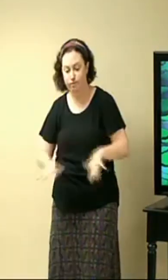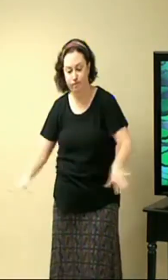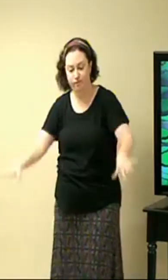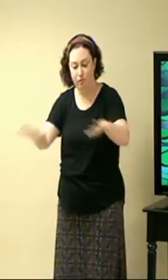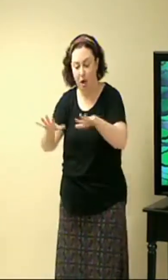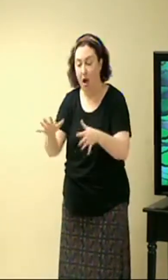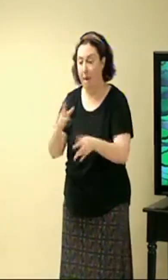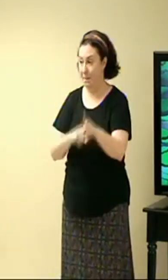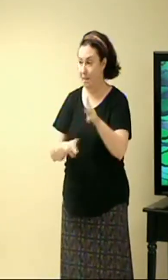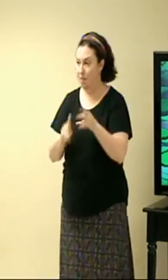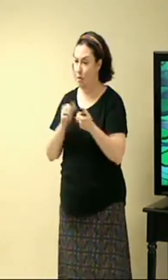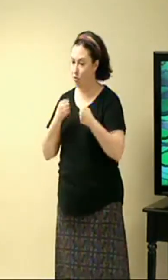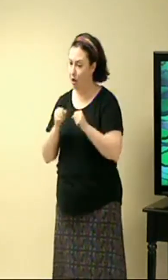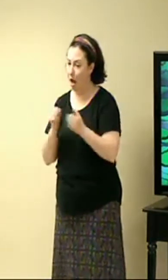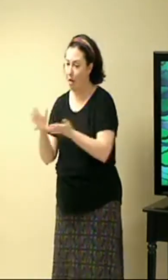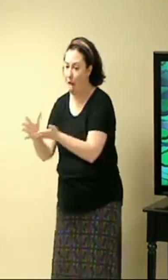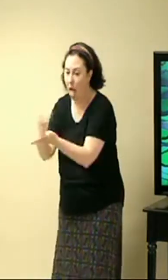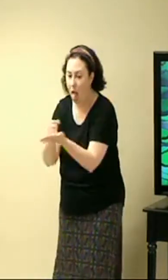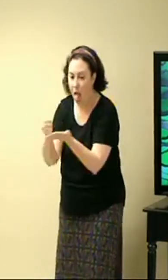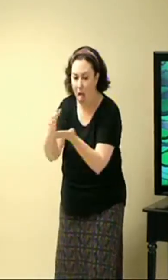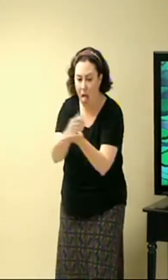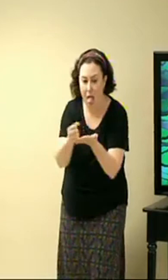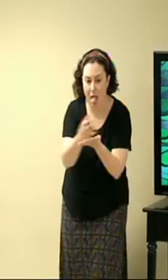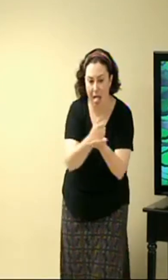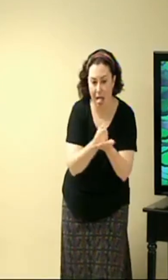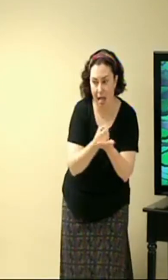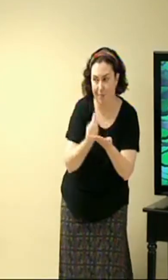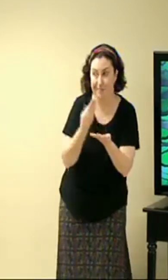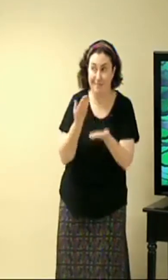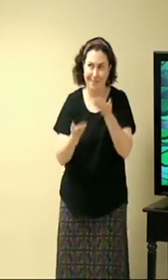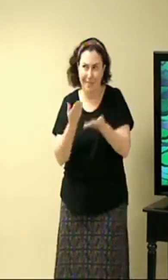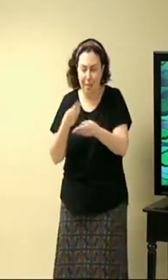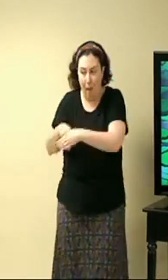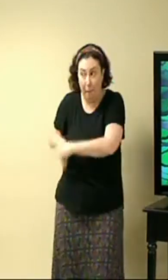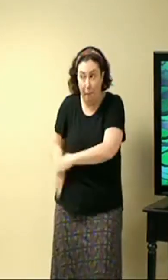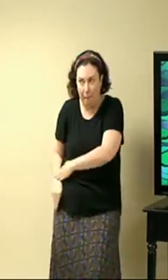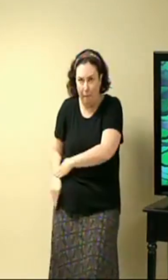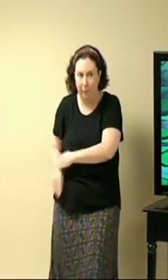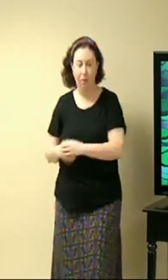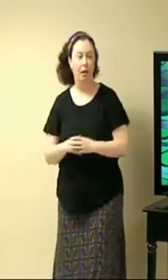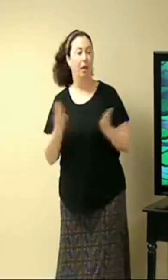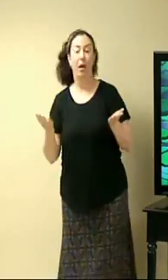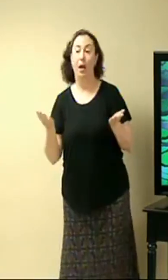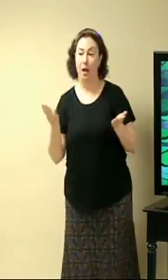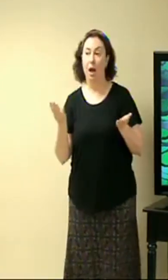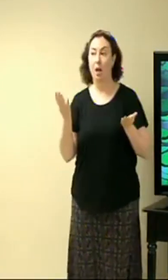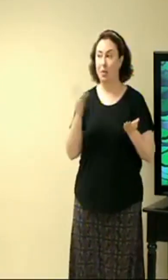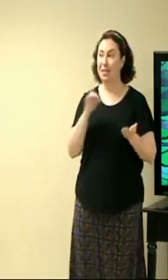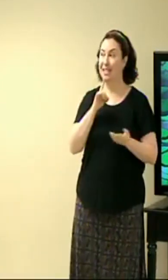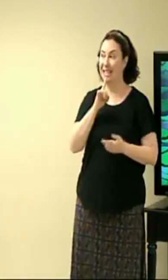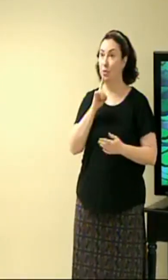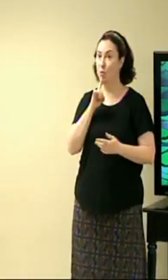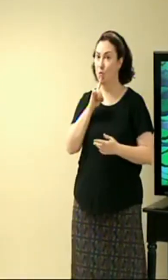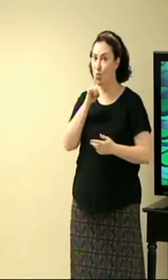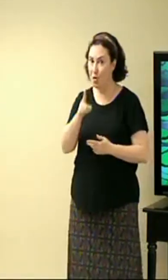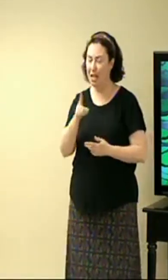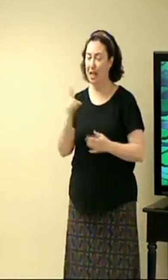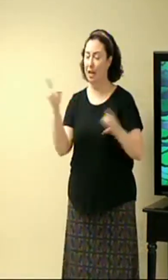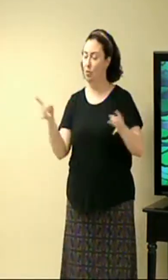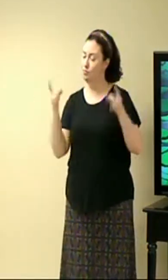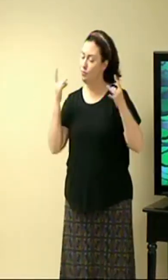their coins, as well as other people probably on the ground trying to collect the coins of the money changers. It was a scene of